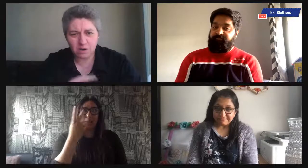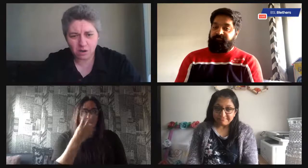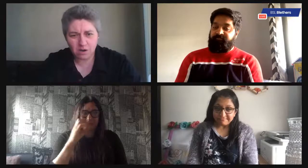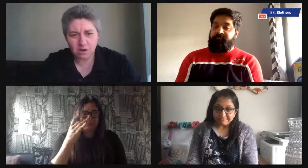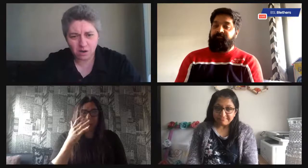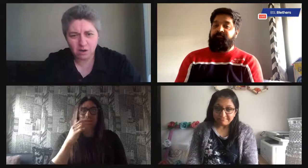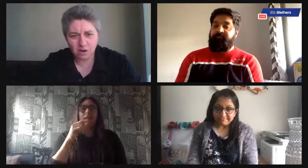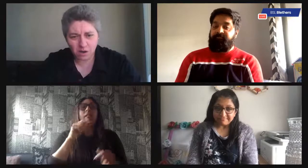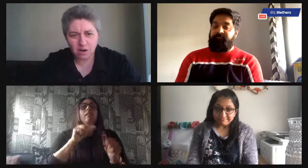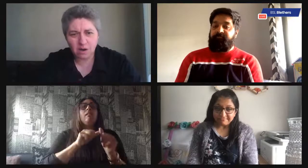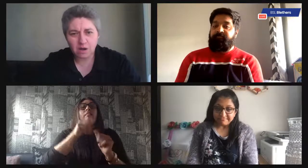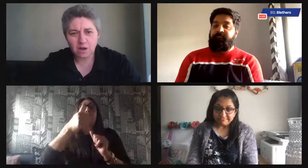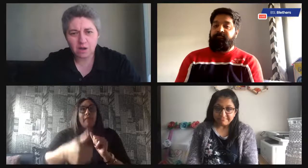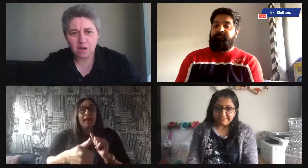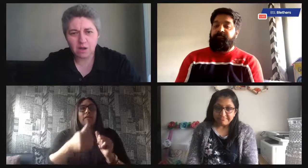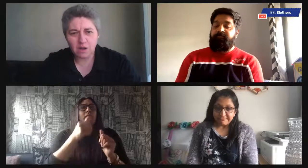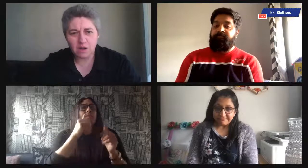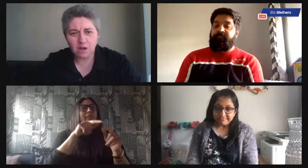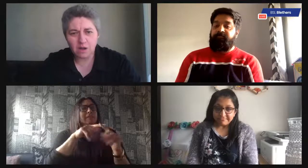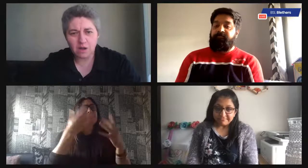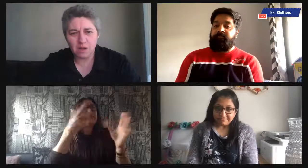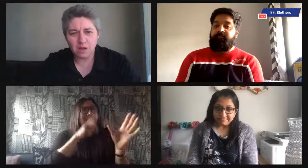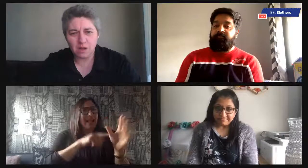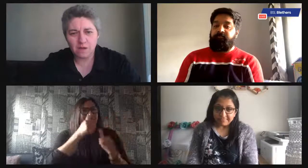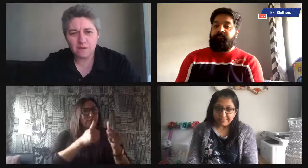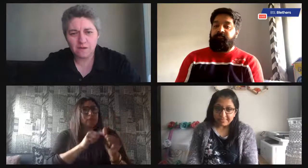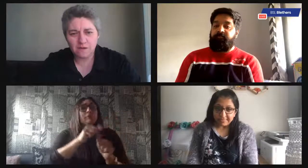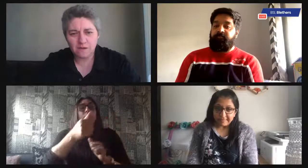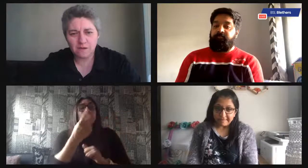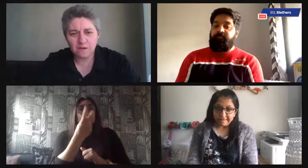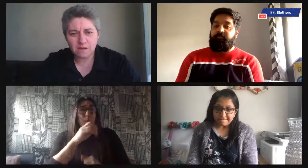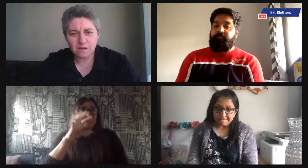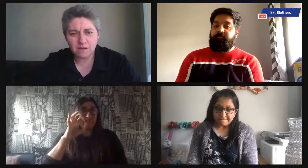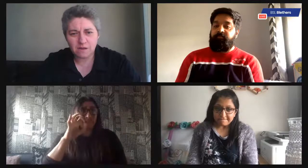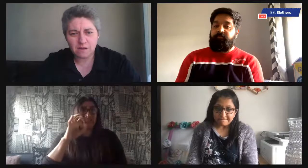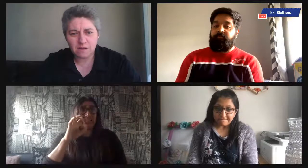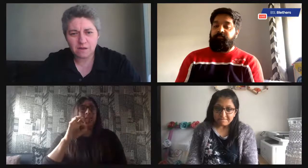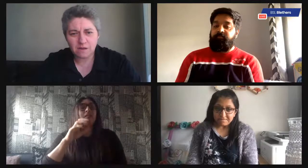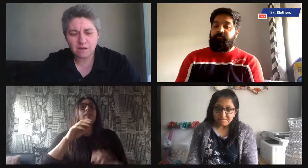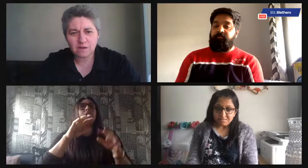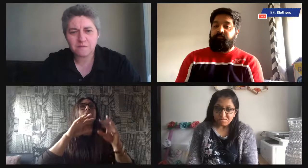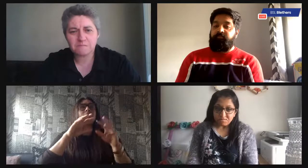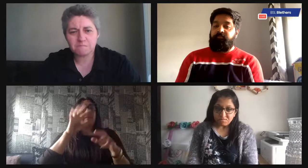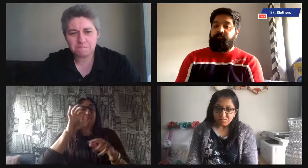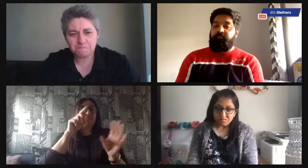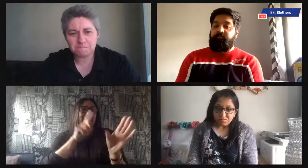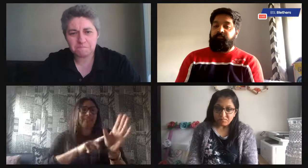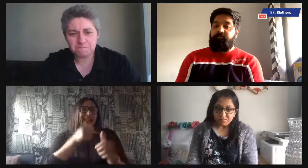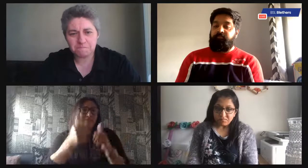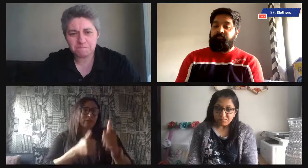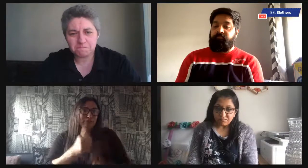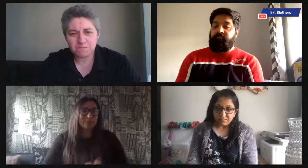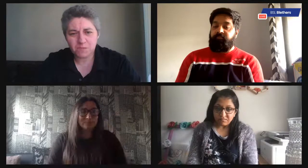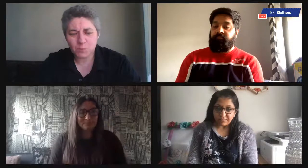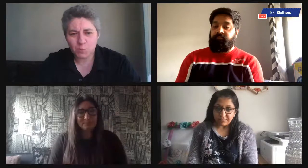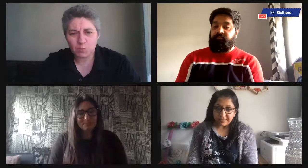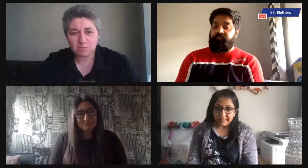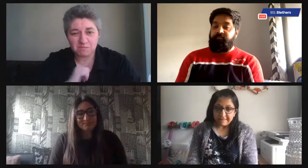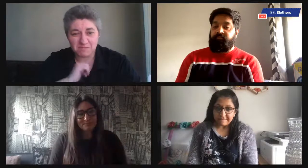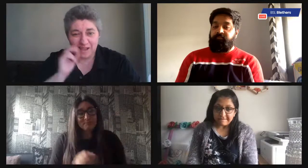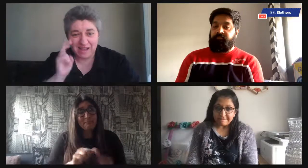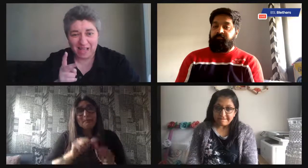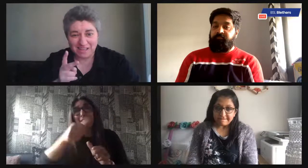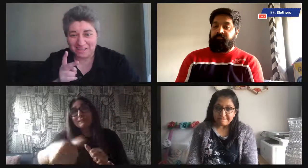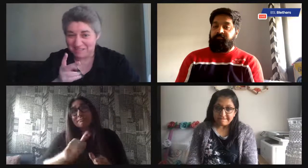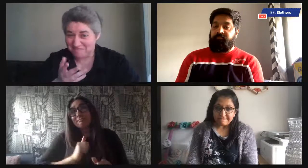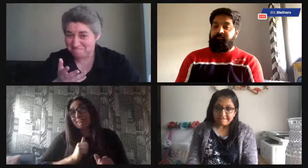didn't you? Yeah, we had another one in 2010. And then there was supposed to be the 10th anniversary in